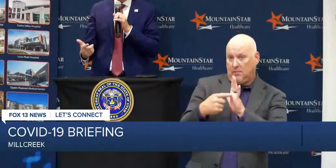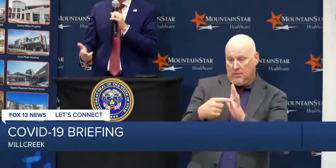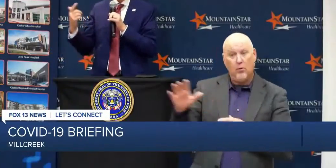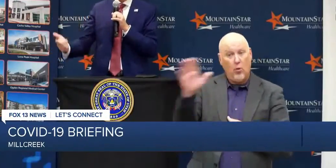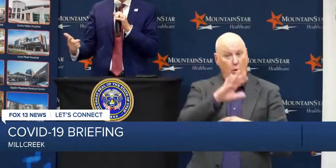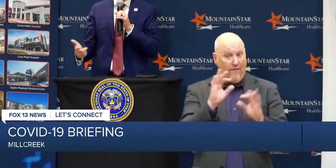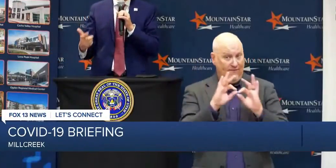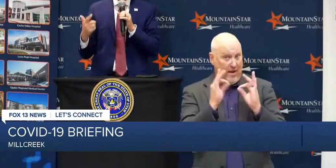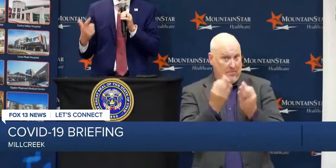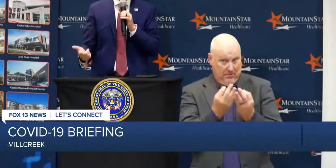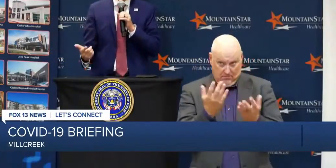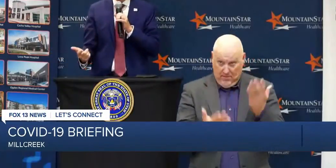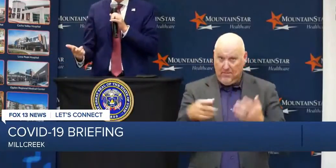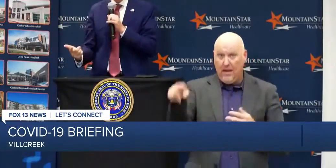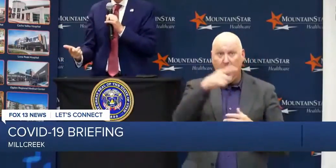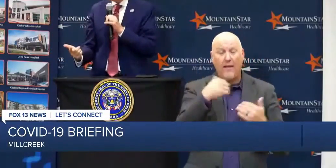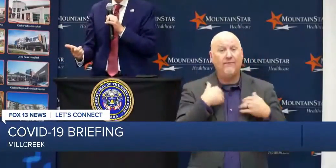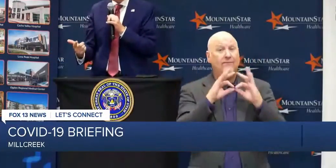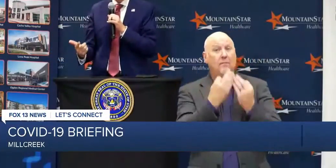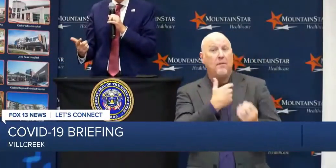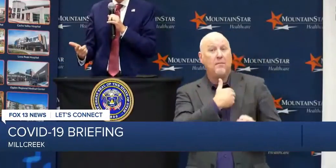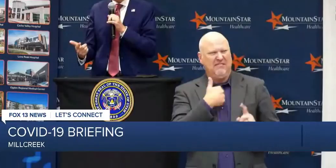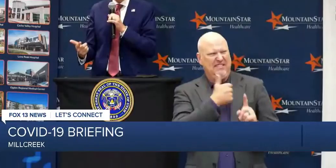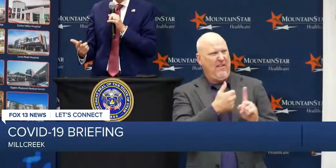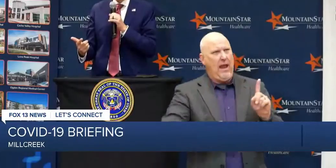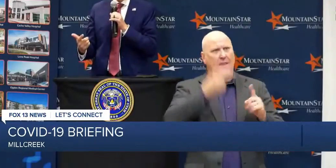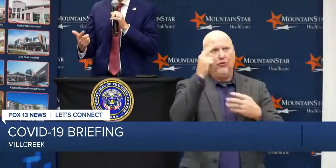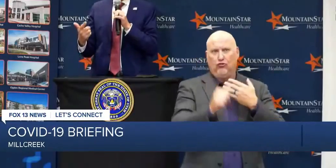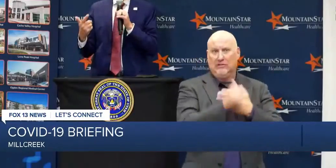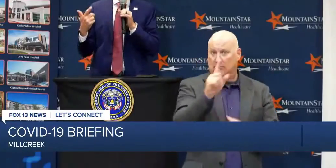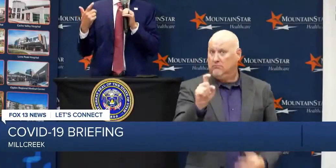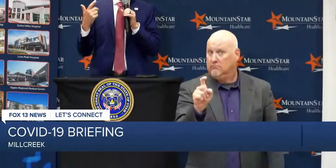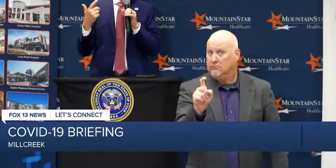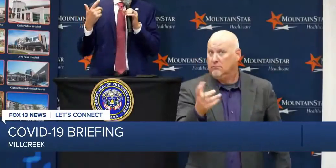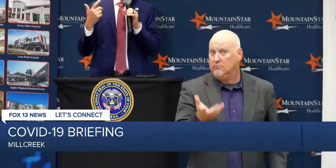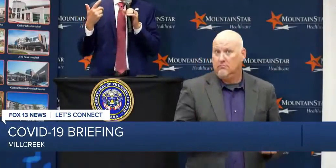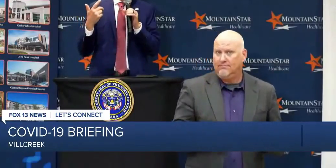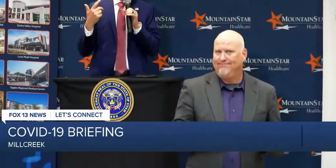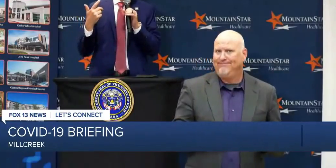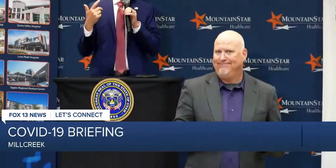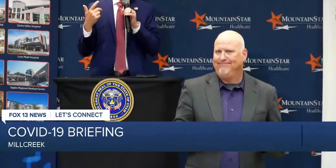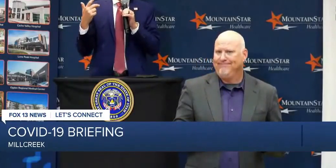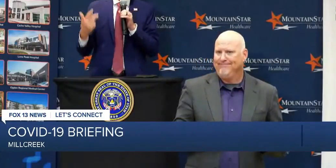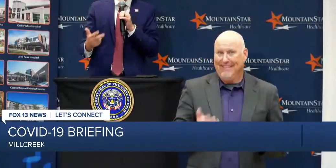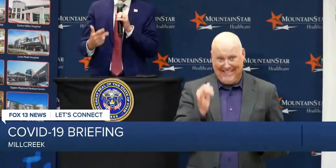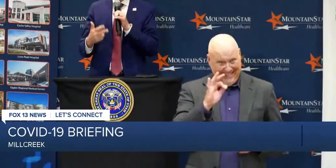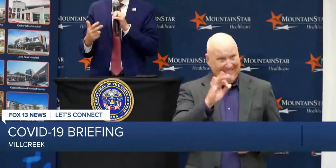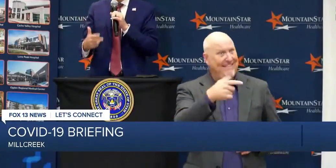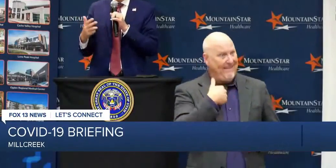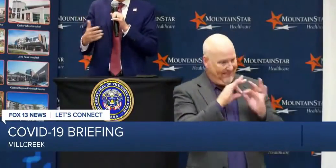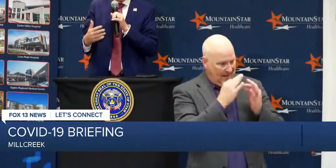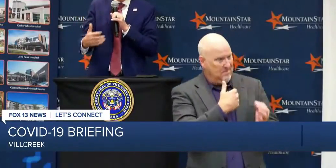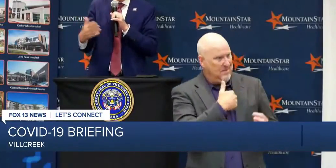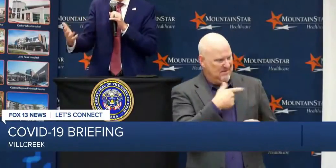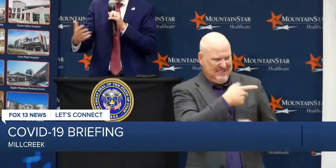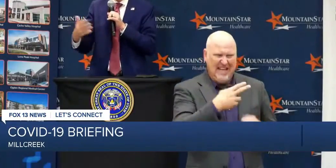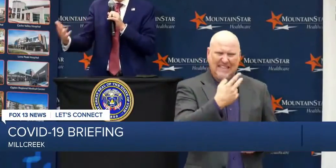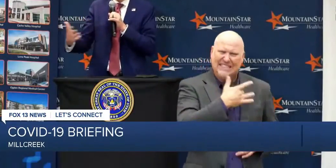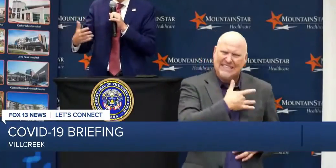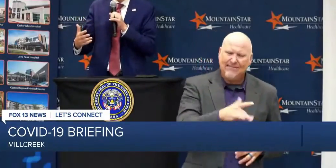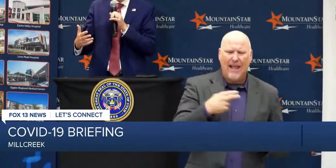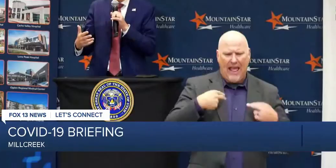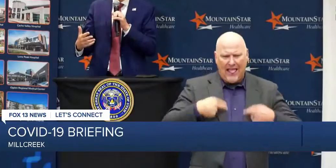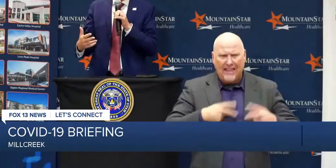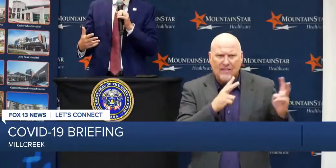then yes, even if they're vaccinated, you should wear a mask. Is there, how is our